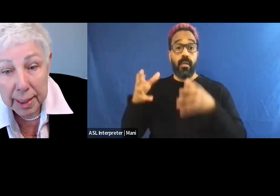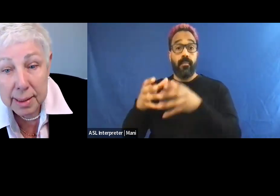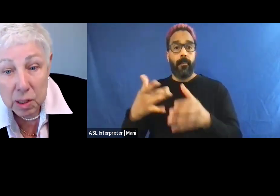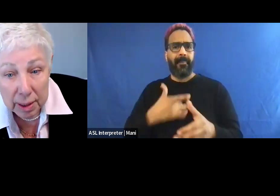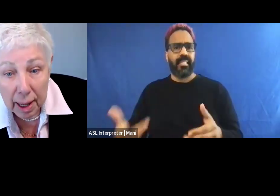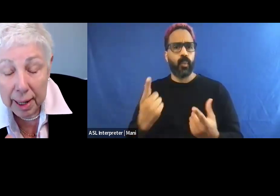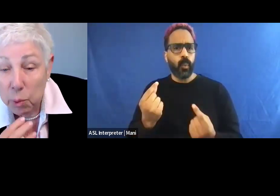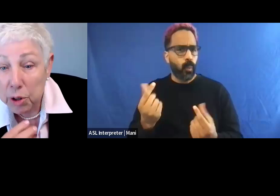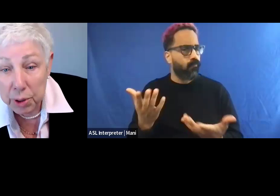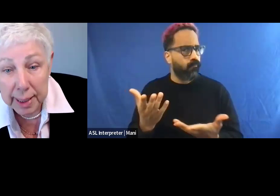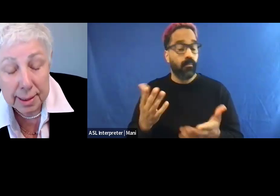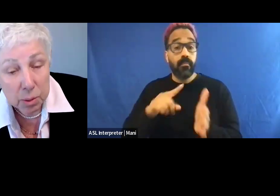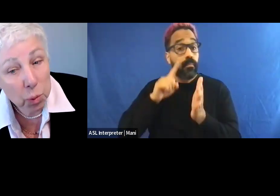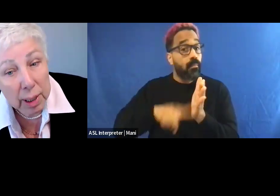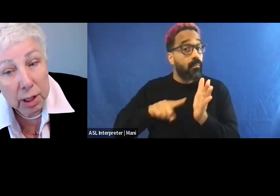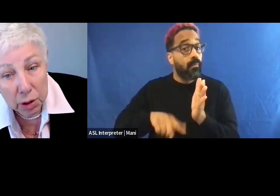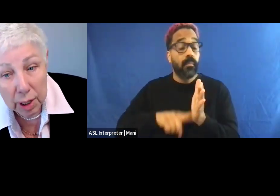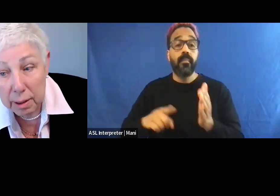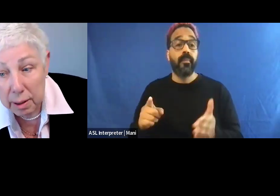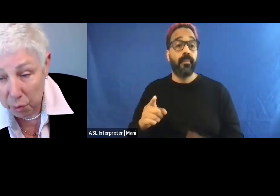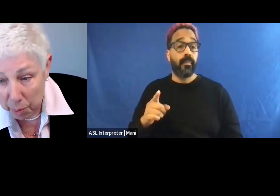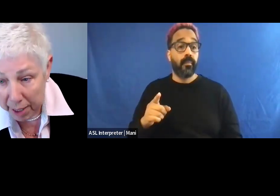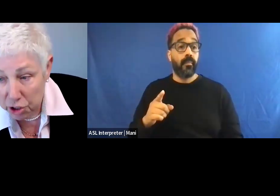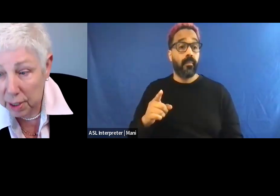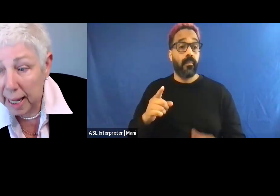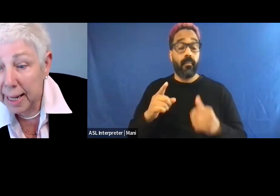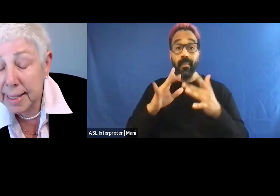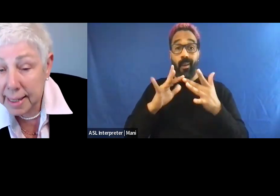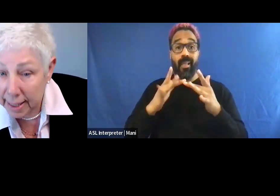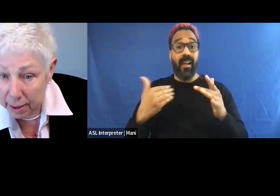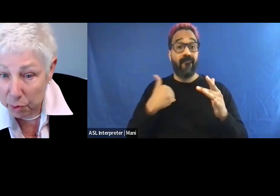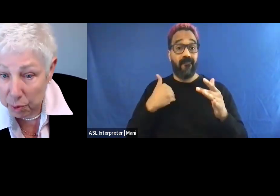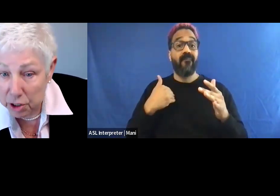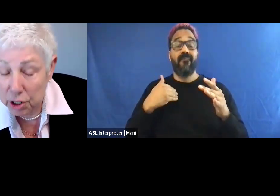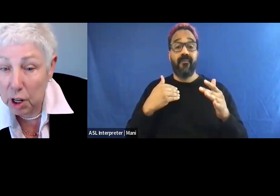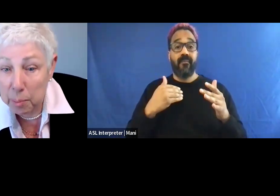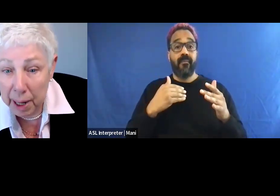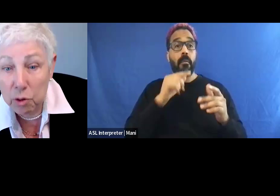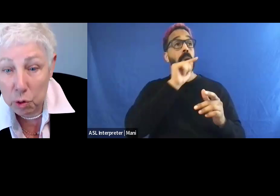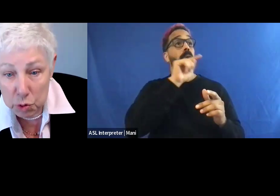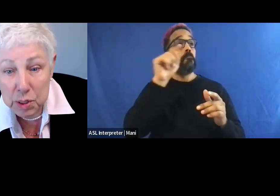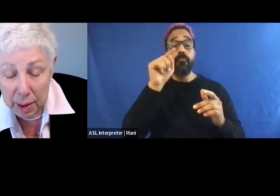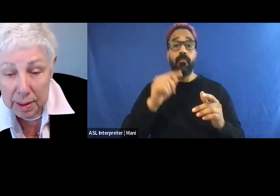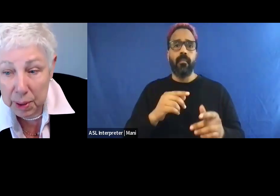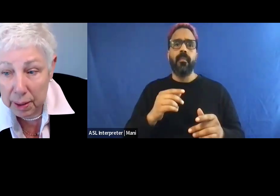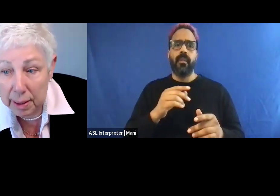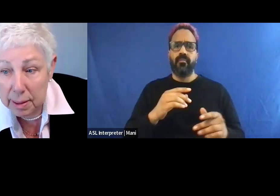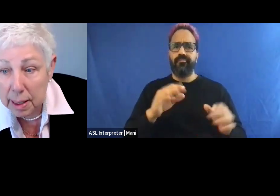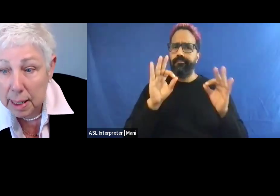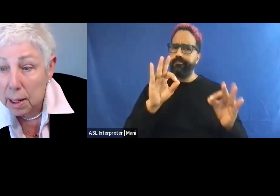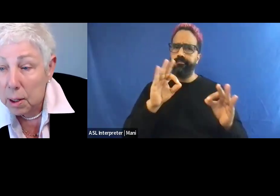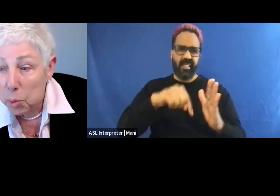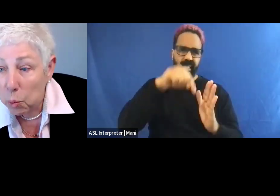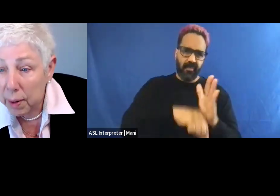some places online where you can get some really good information and detailed information about those